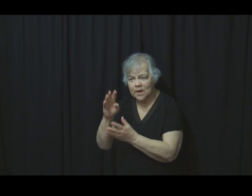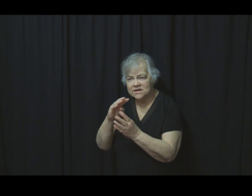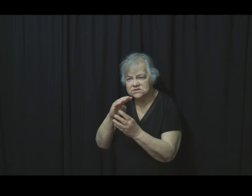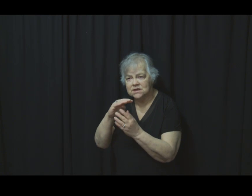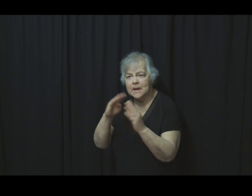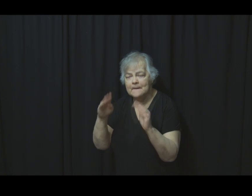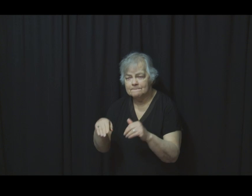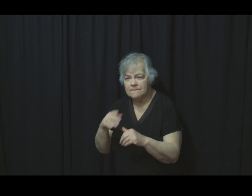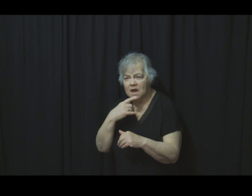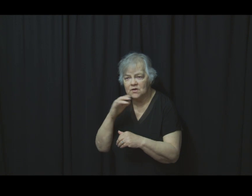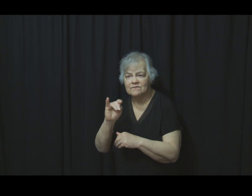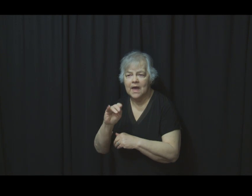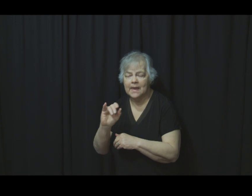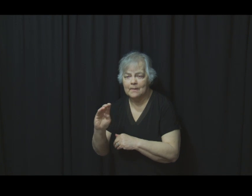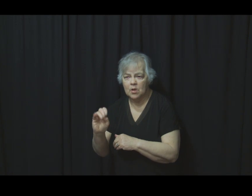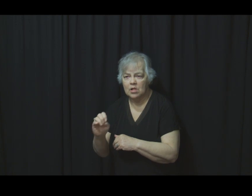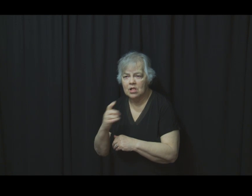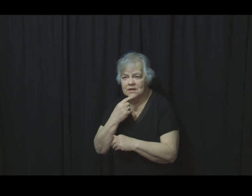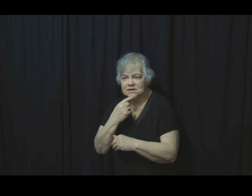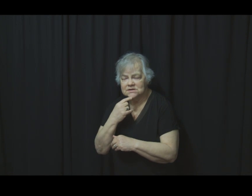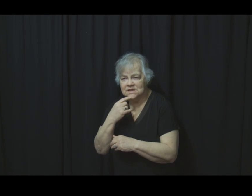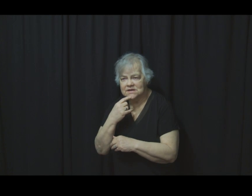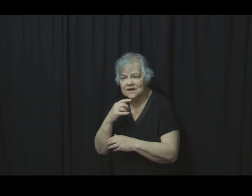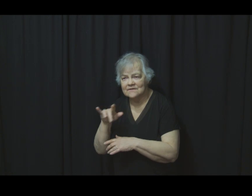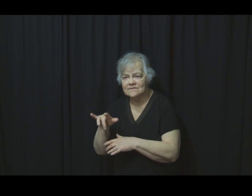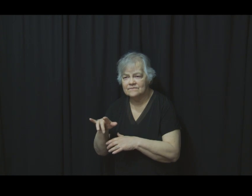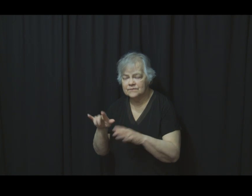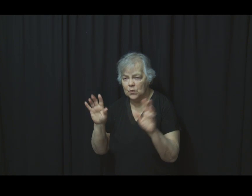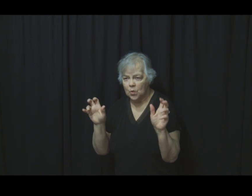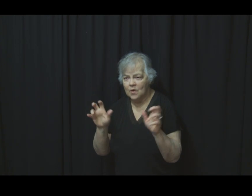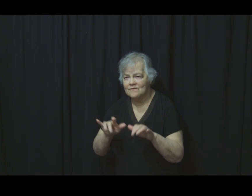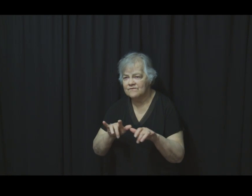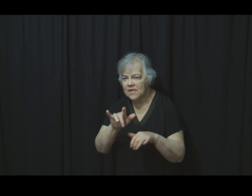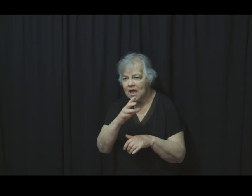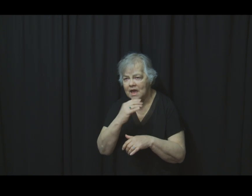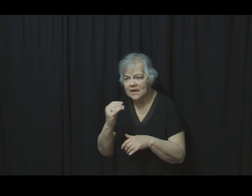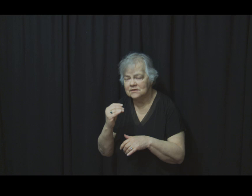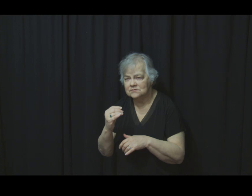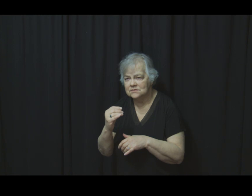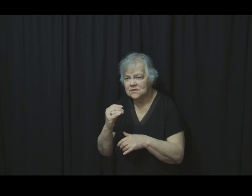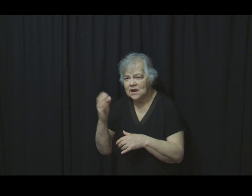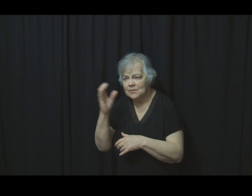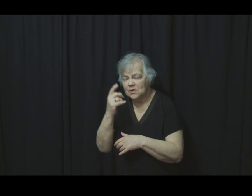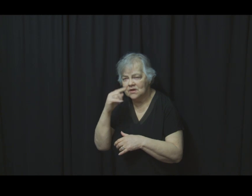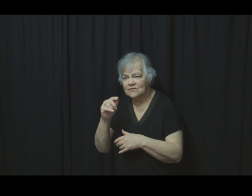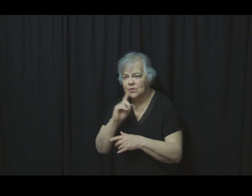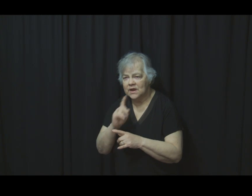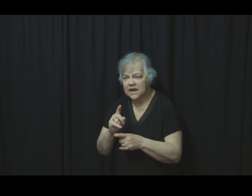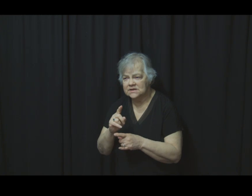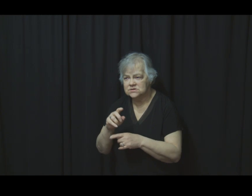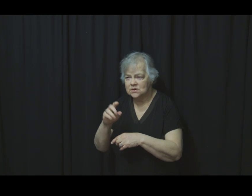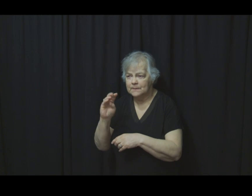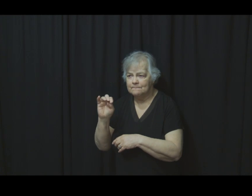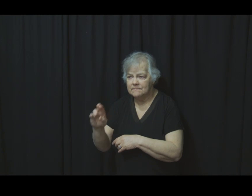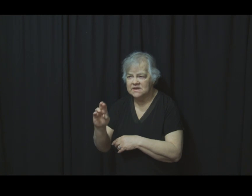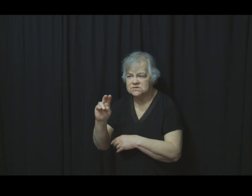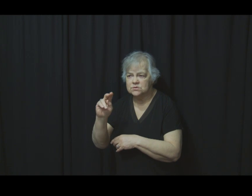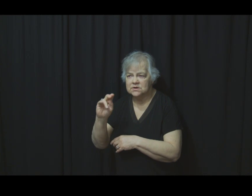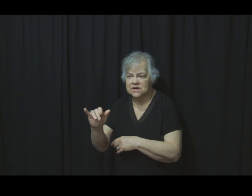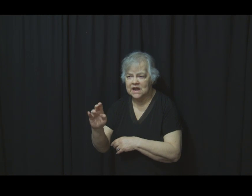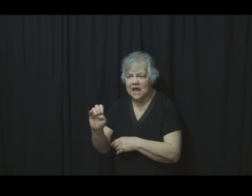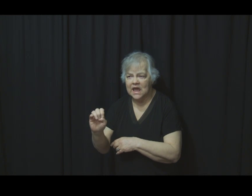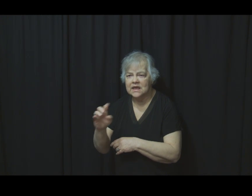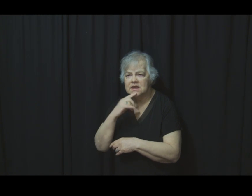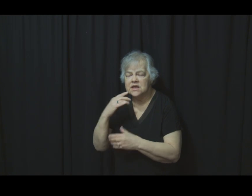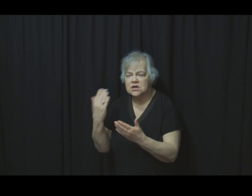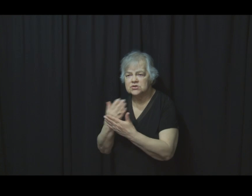it fly? Does it describe anything? And I'm still looking for an answer. And time on that. Mr. Nye, here's a new question. I believe this